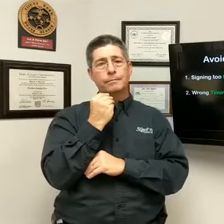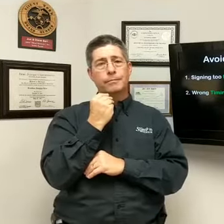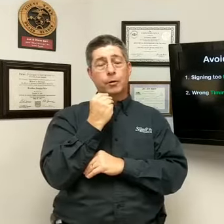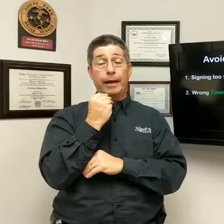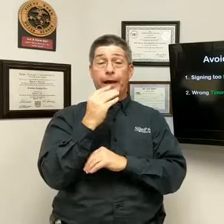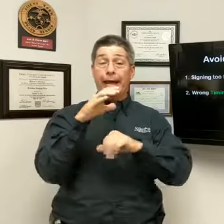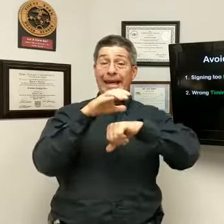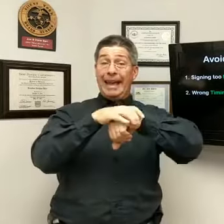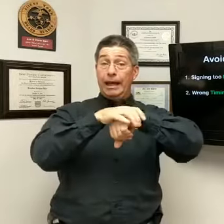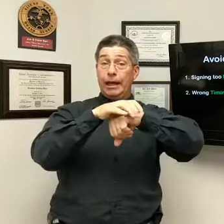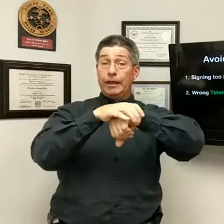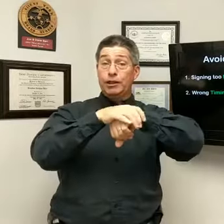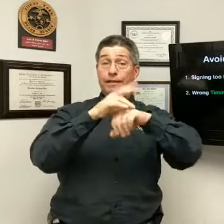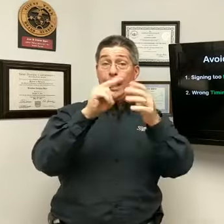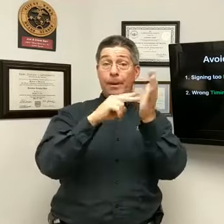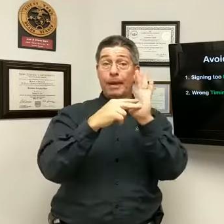Okay, now in English, that means,